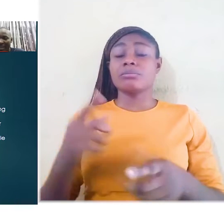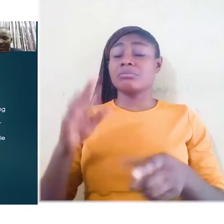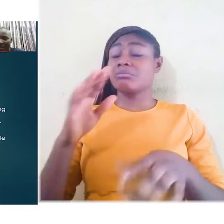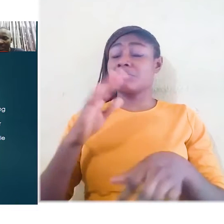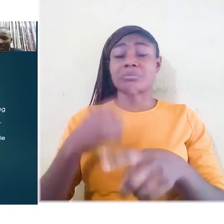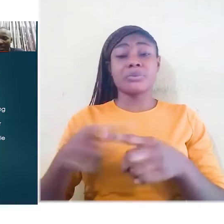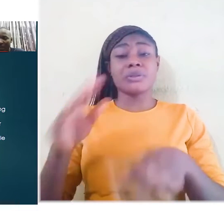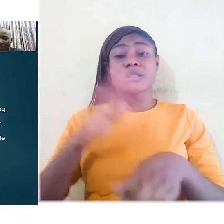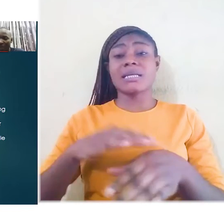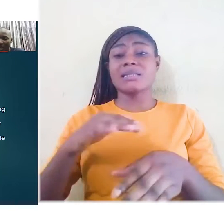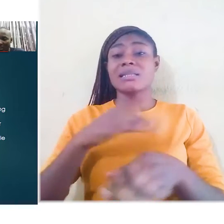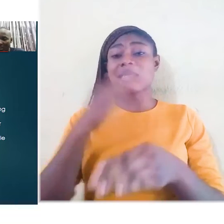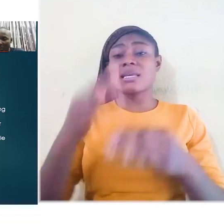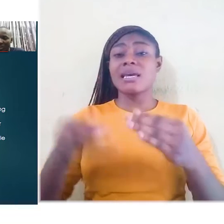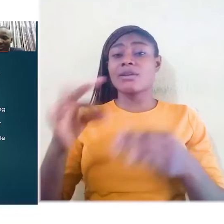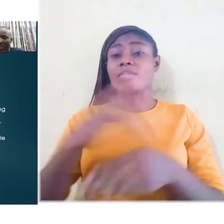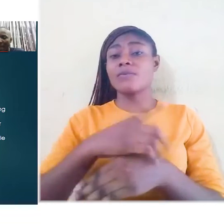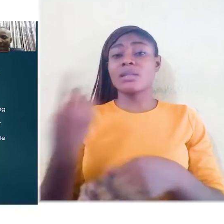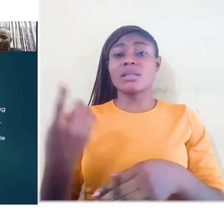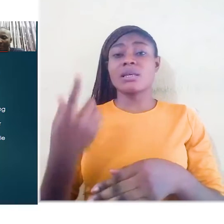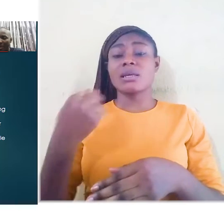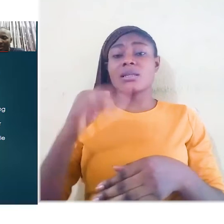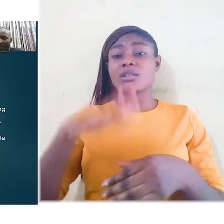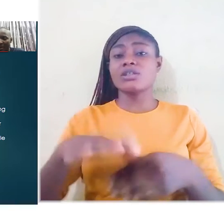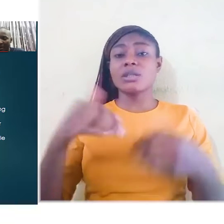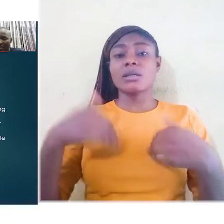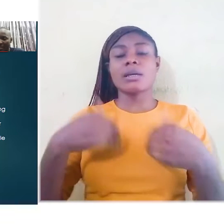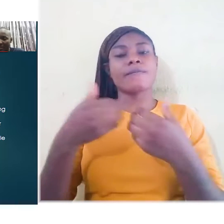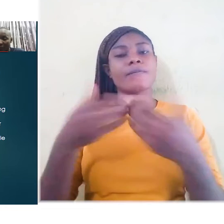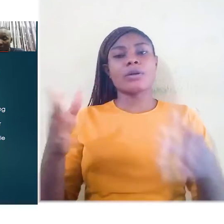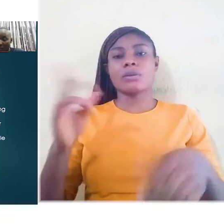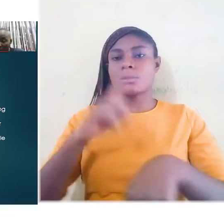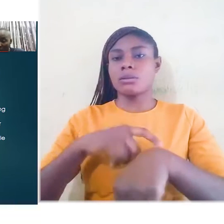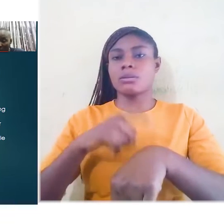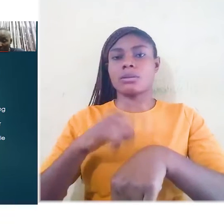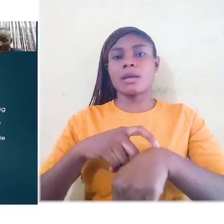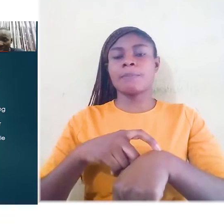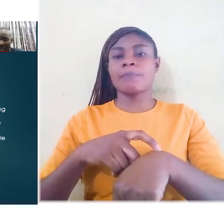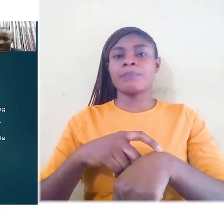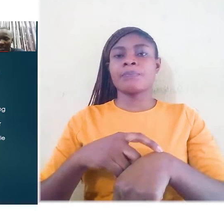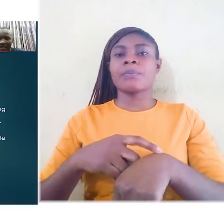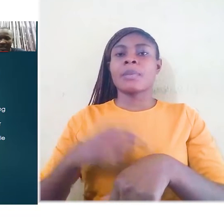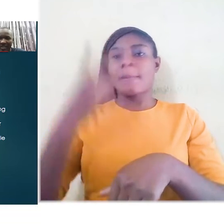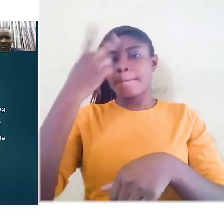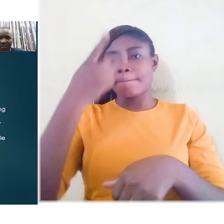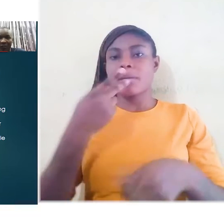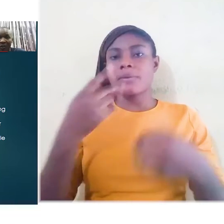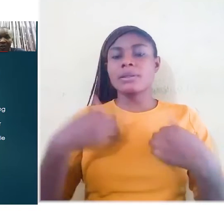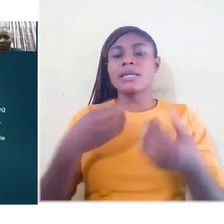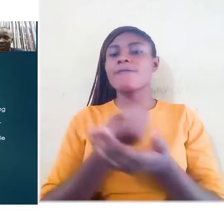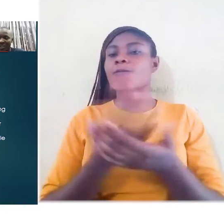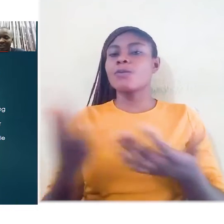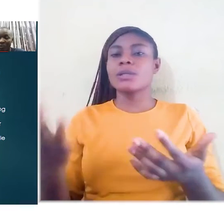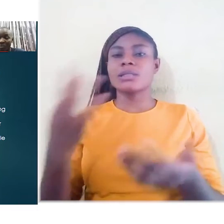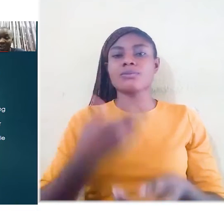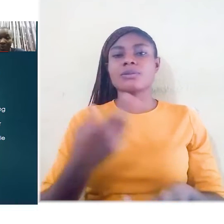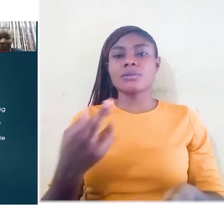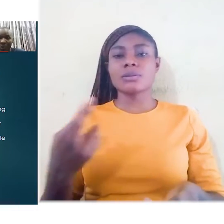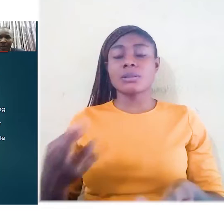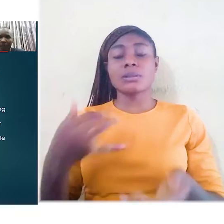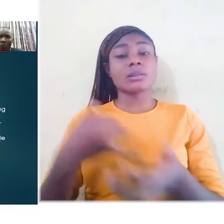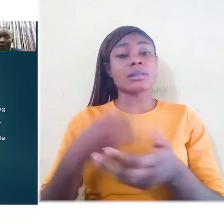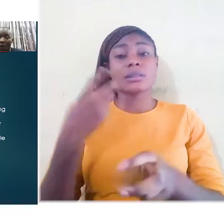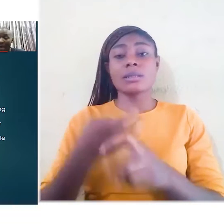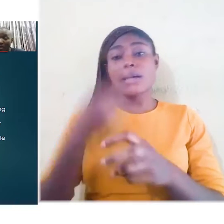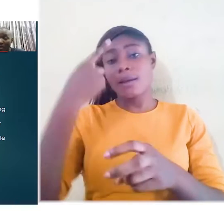the day, the child has lost time, the parents, they've lost resources. It's difficult for the child to meet up